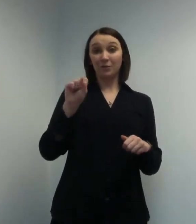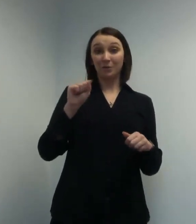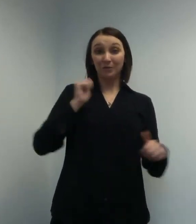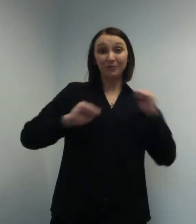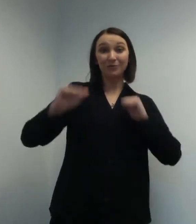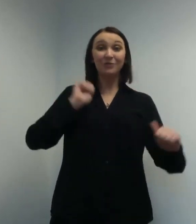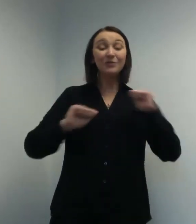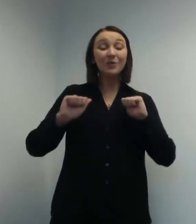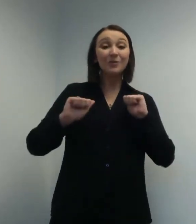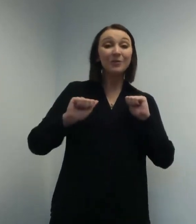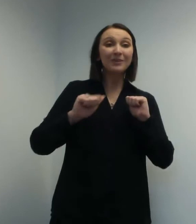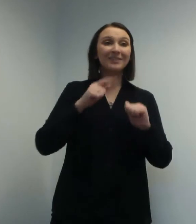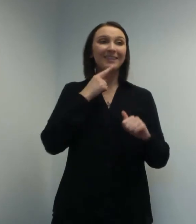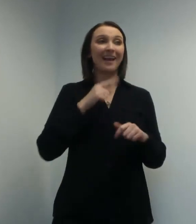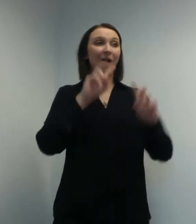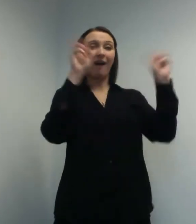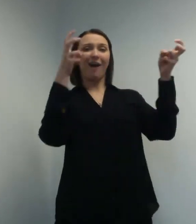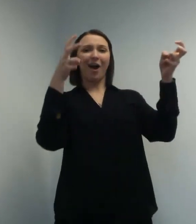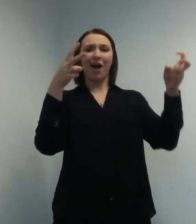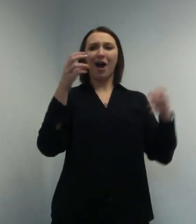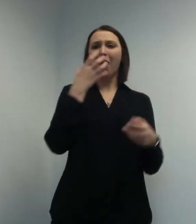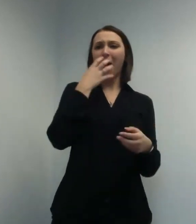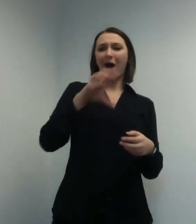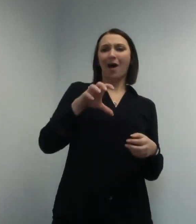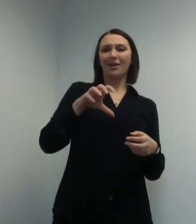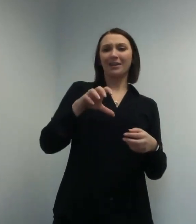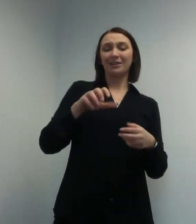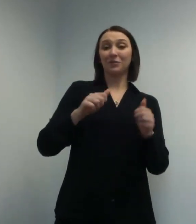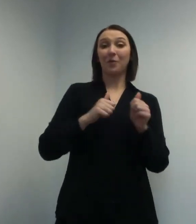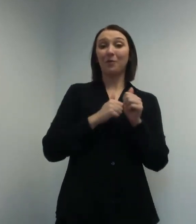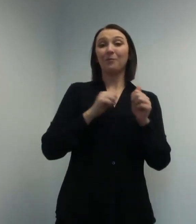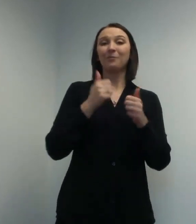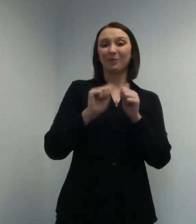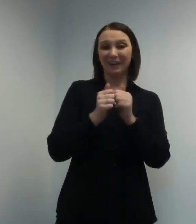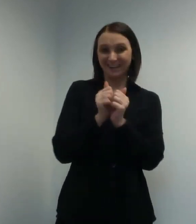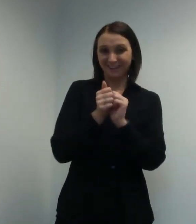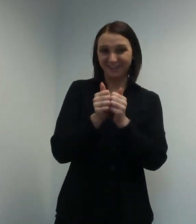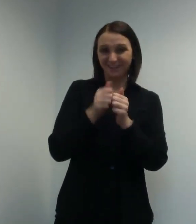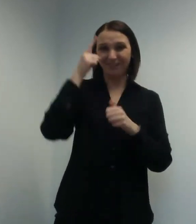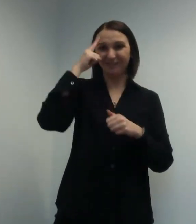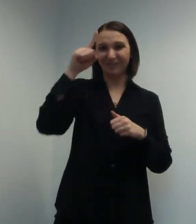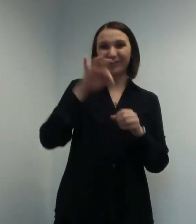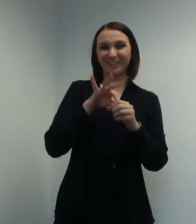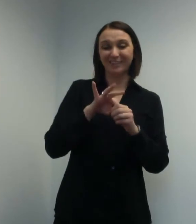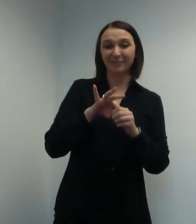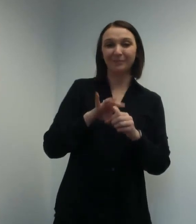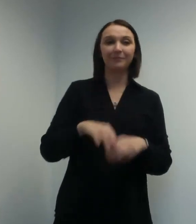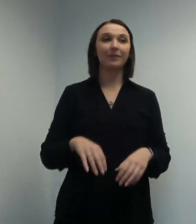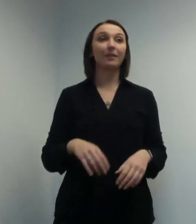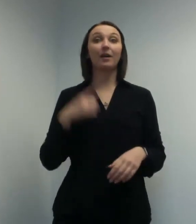the country. I raised money from everyone I knew, including Indian aunties that were just so happy an Indian girl was